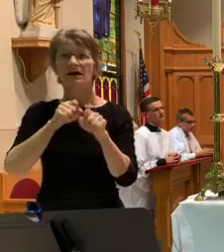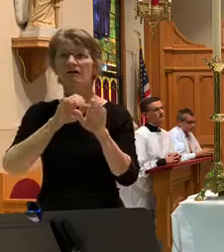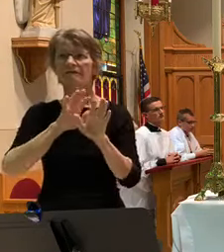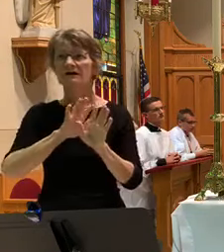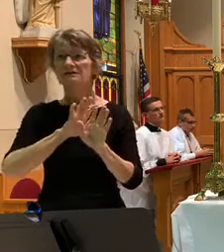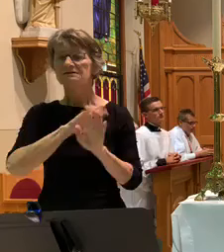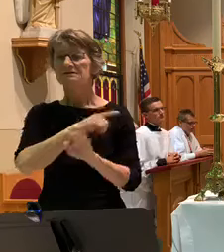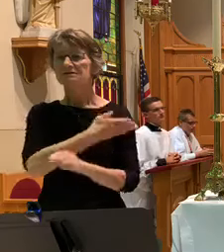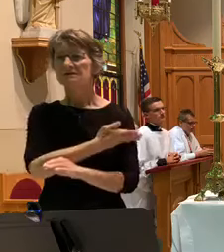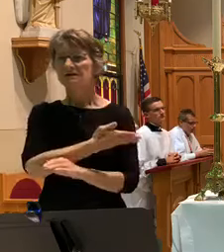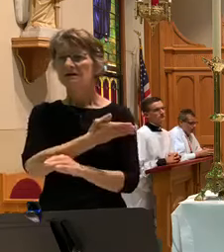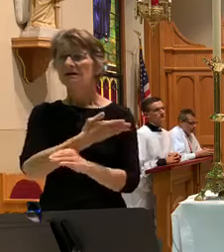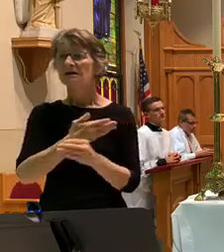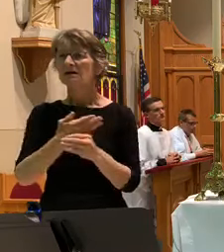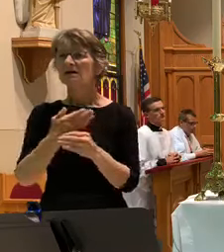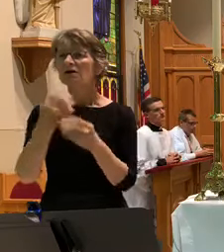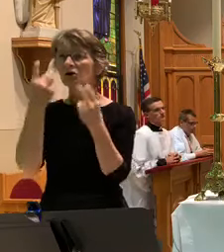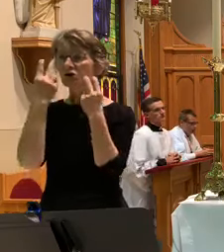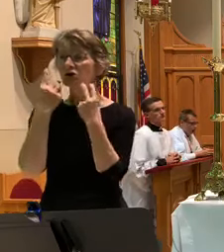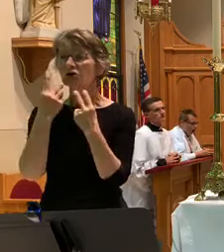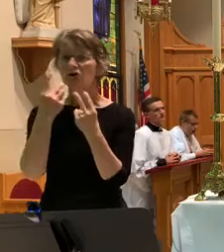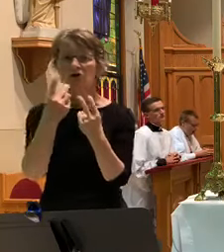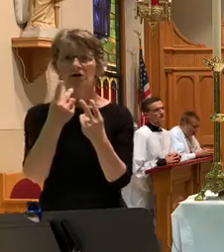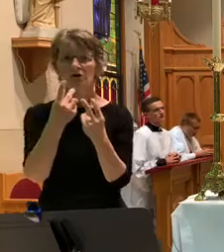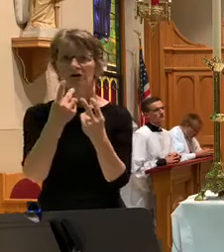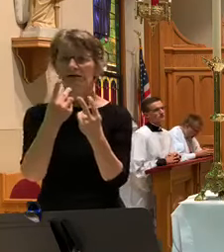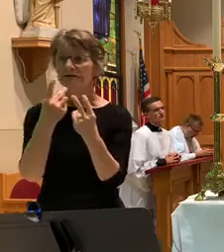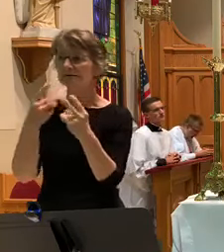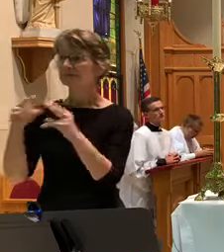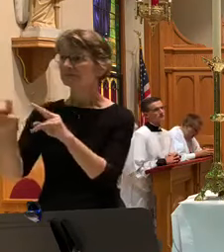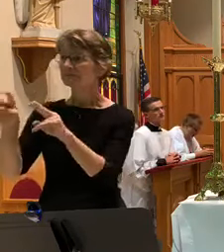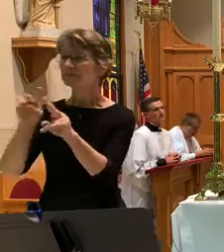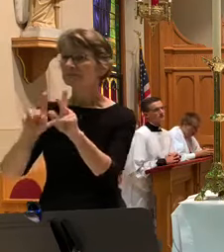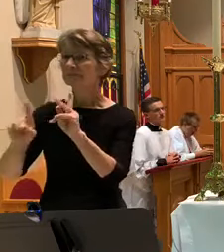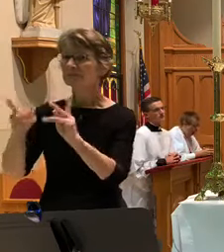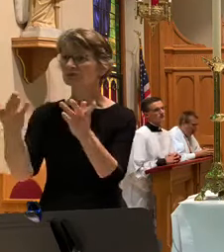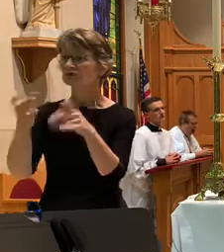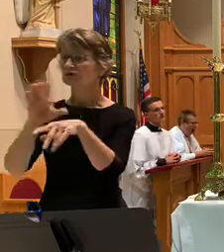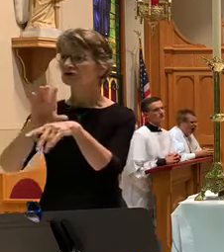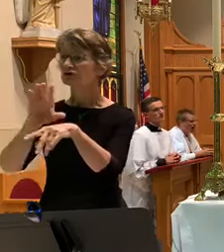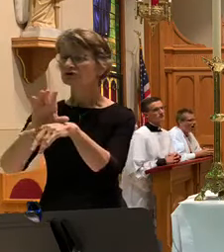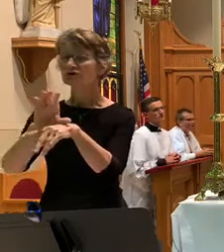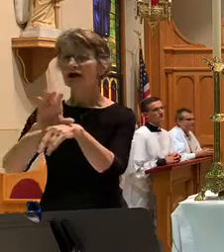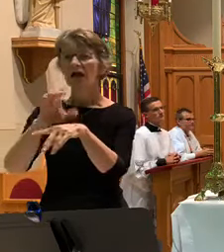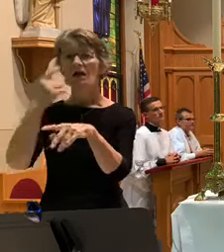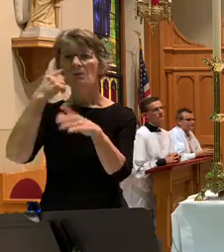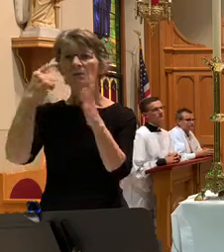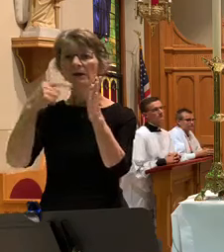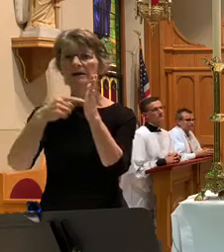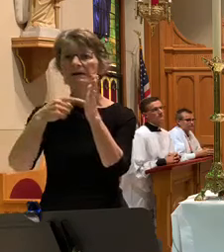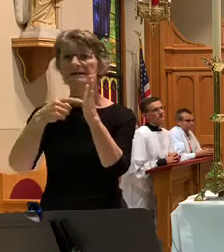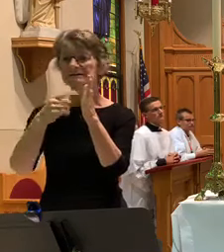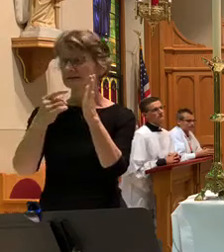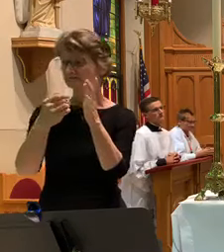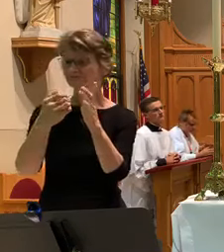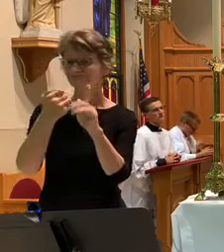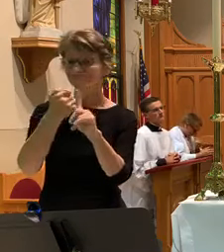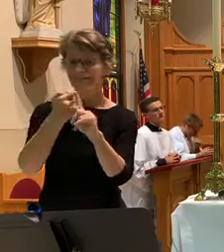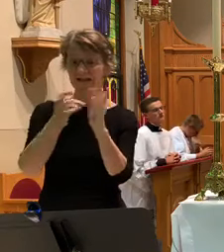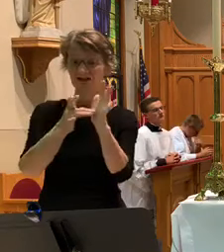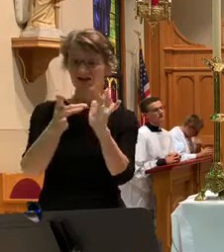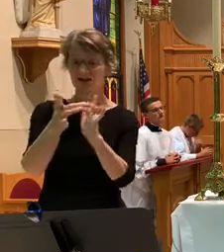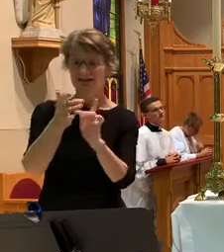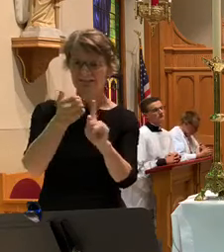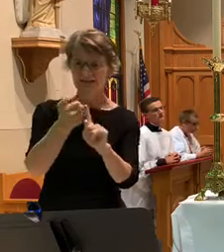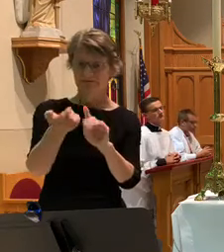sacrifice. Look, we pray, upon the oblation of your church, and recognizing the sacrificial victim